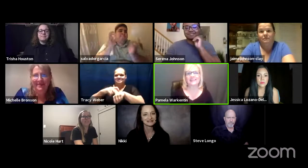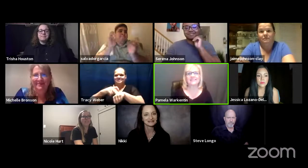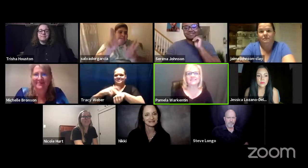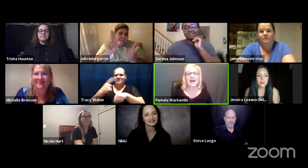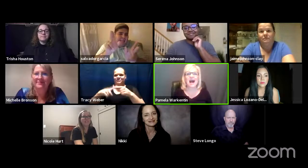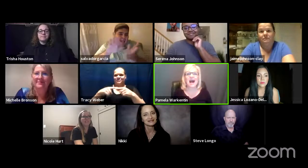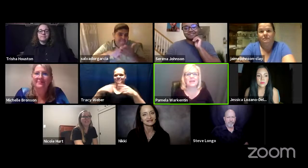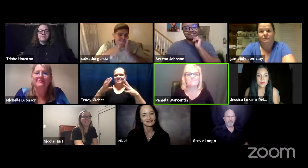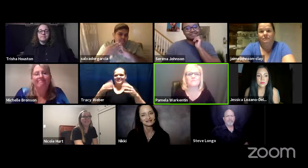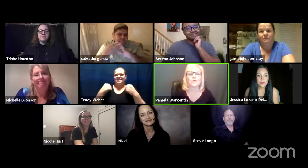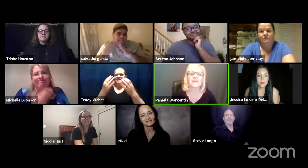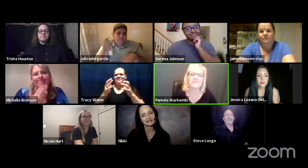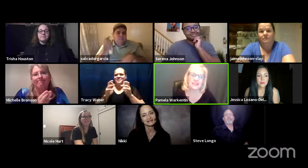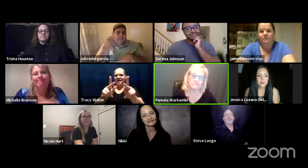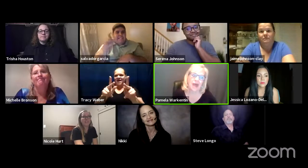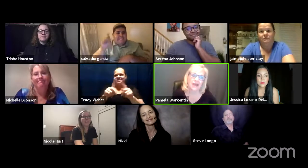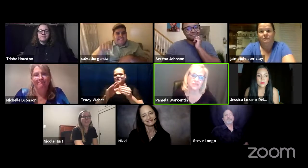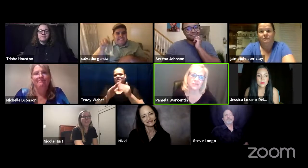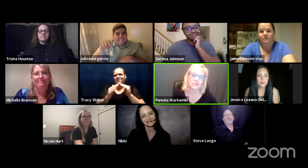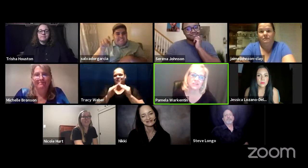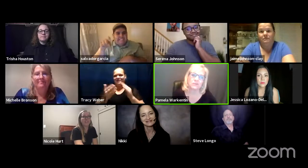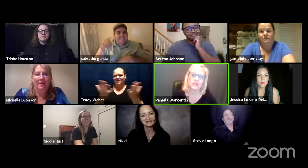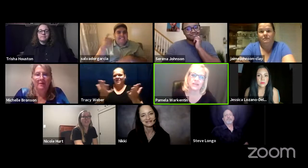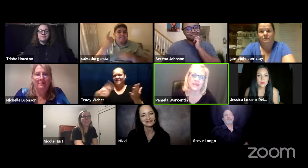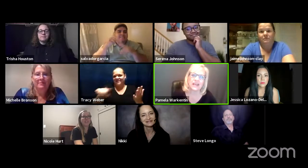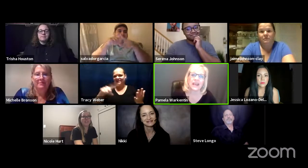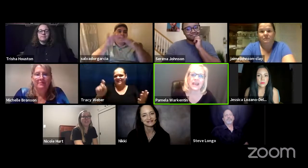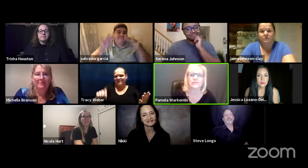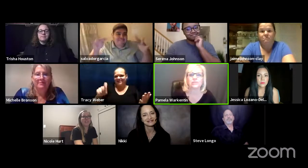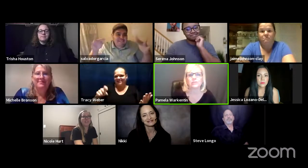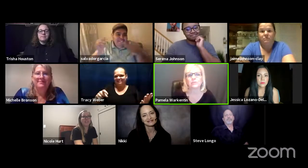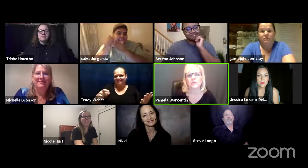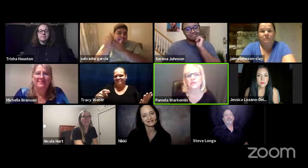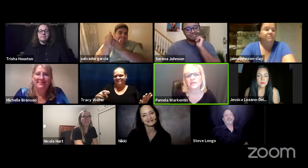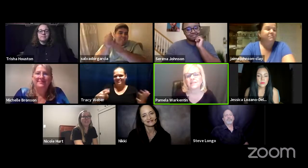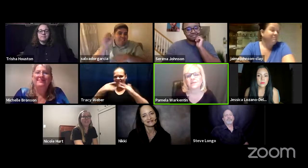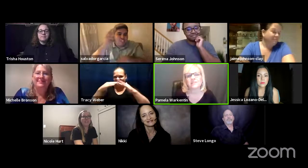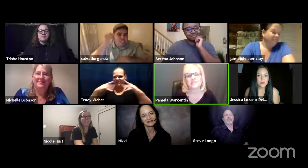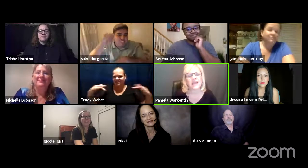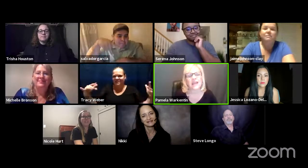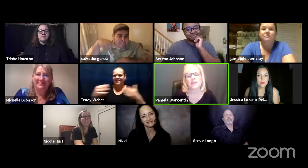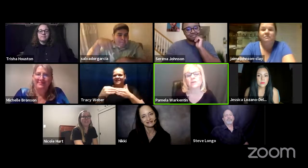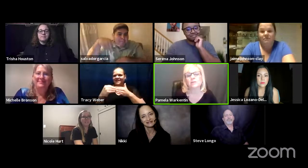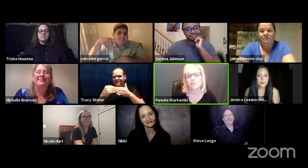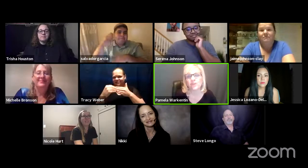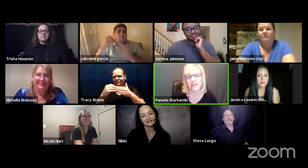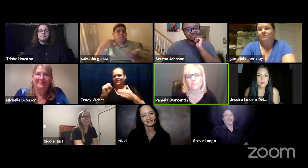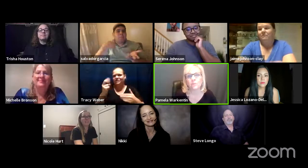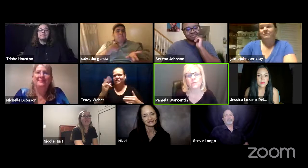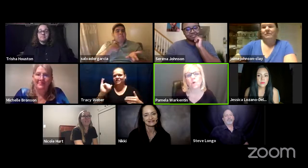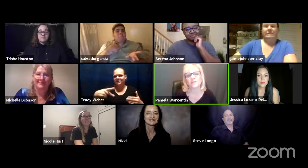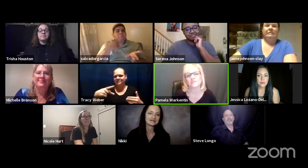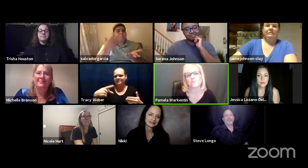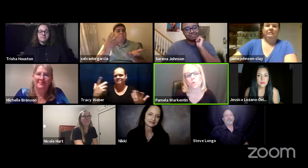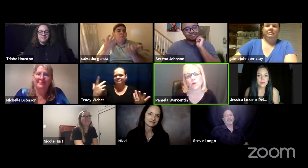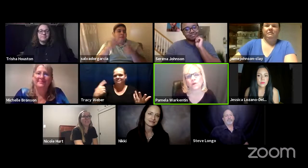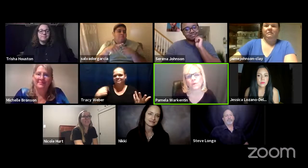is time for me to give back to this community. And there is a huge need. We want support, we